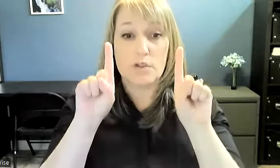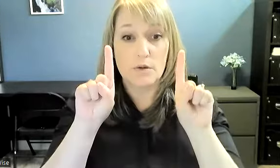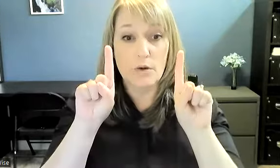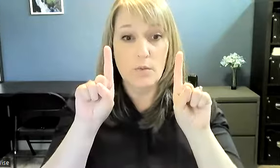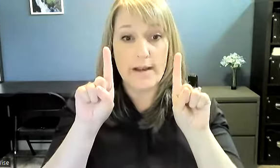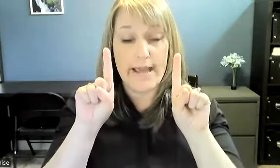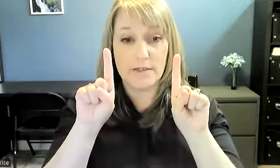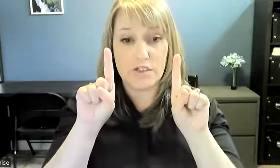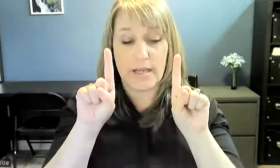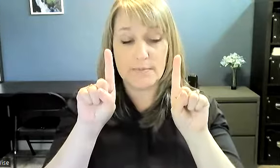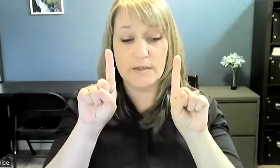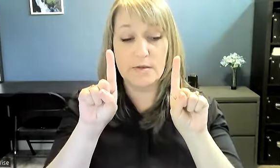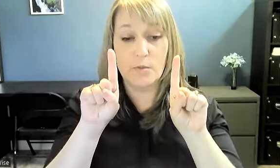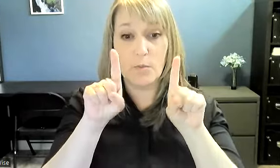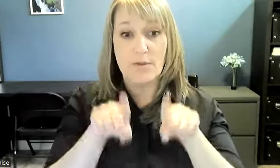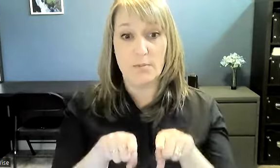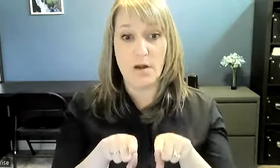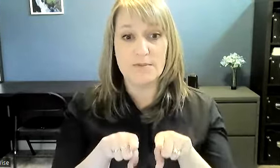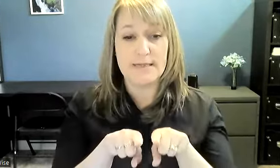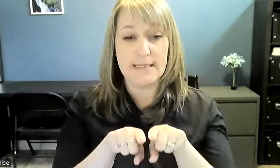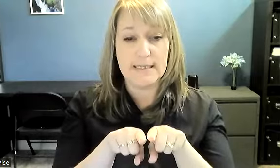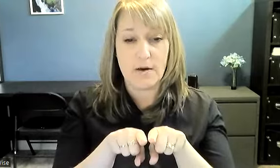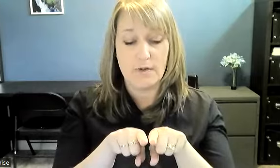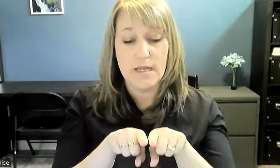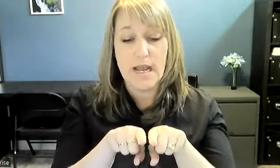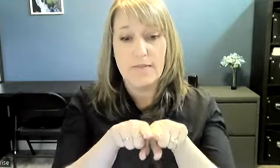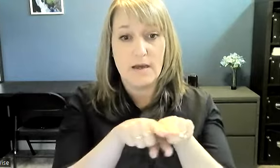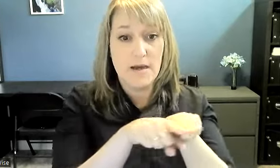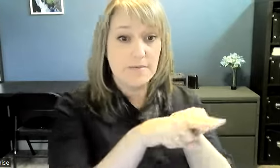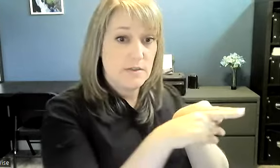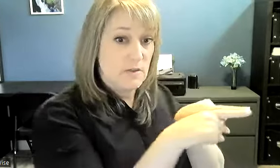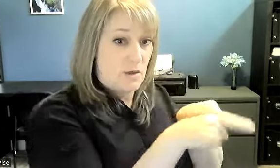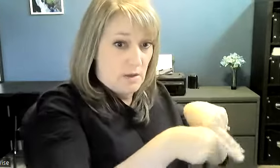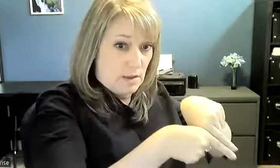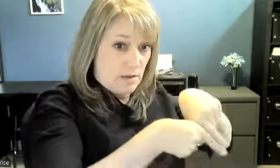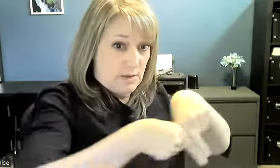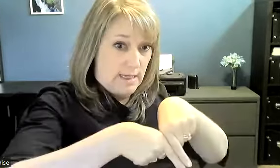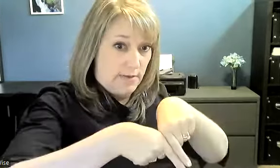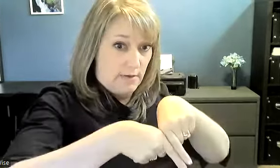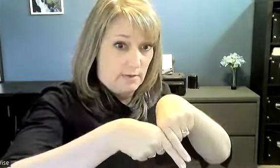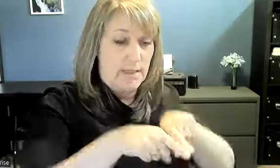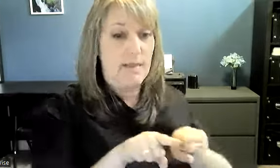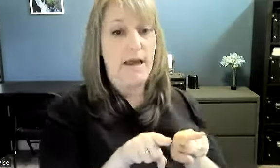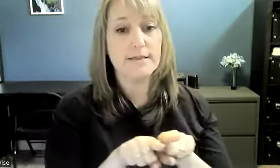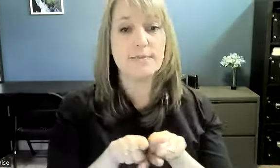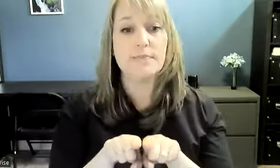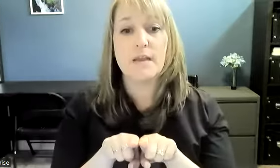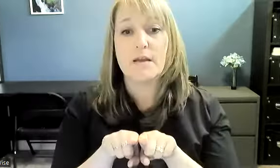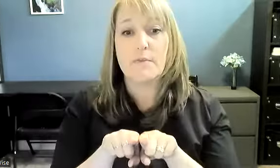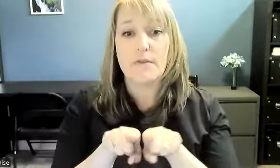two one hand shapes with your palms facing down, and they kind of start, together like that, and then they